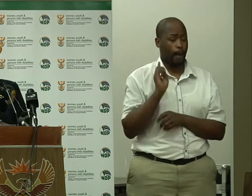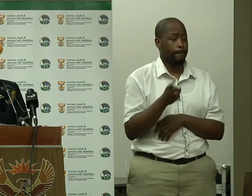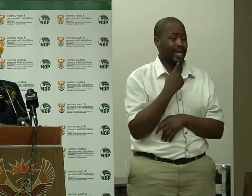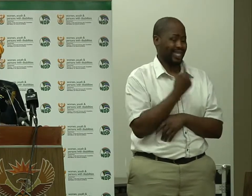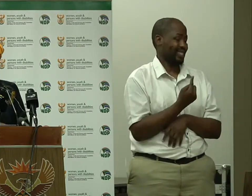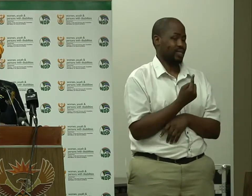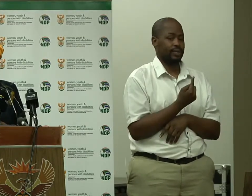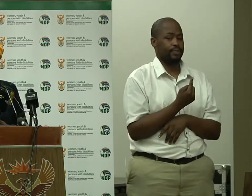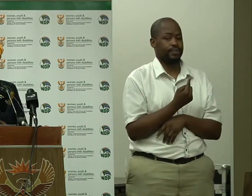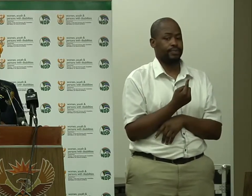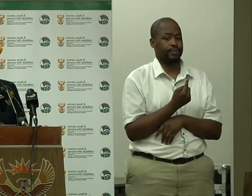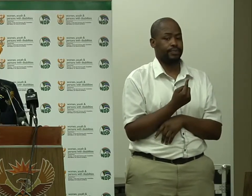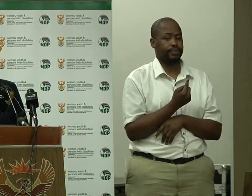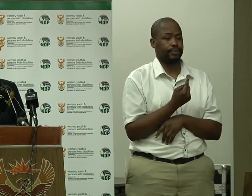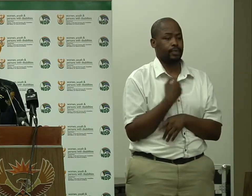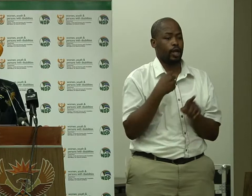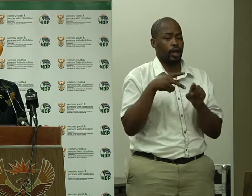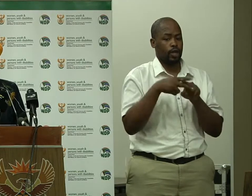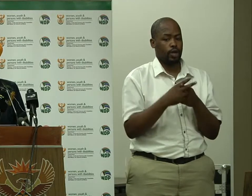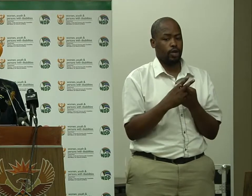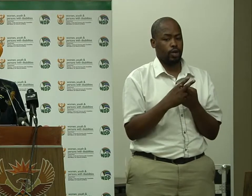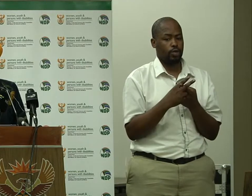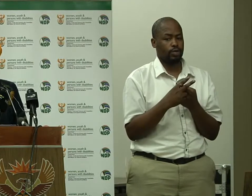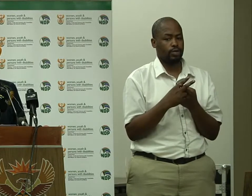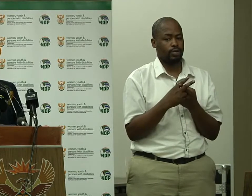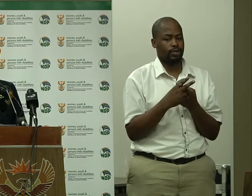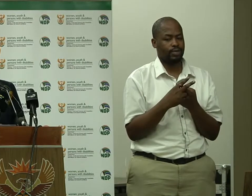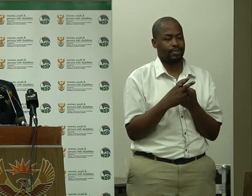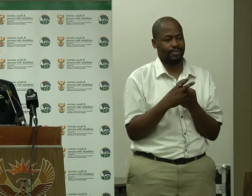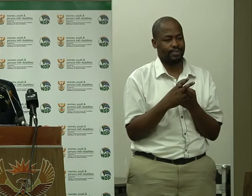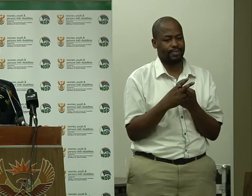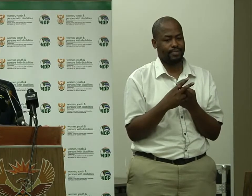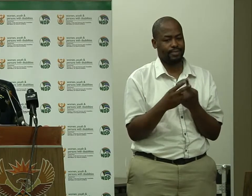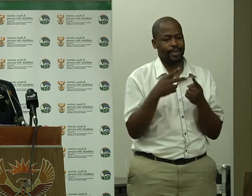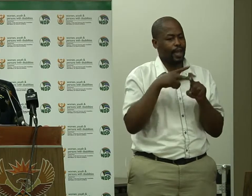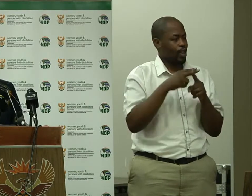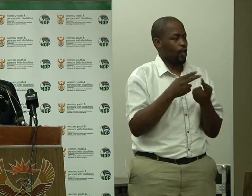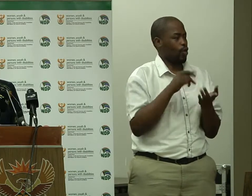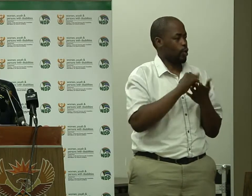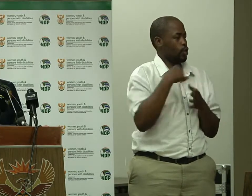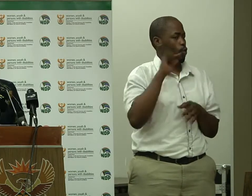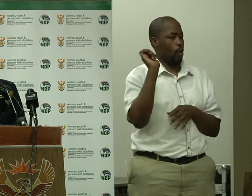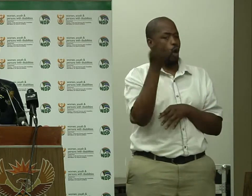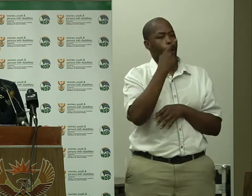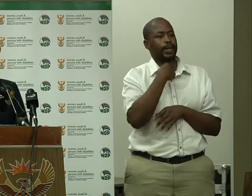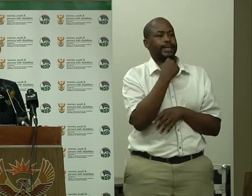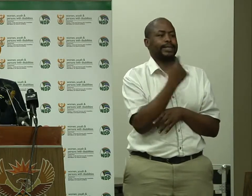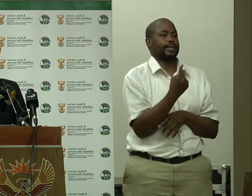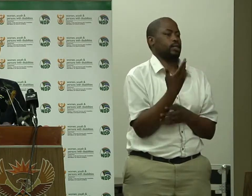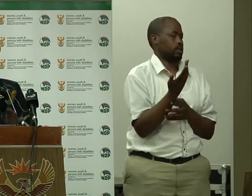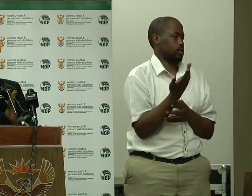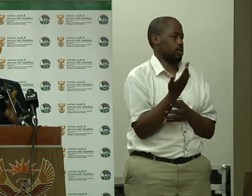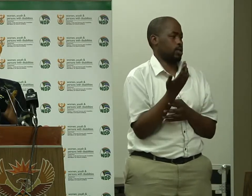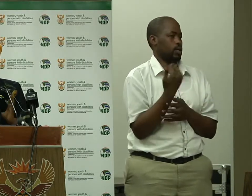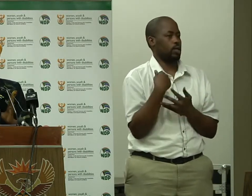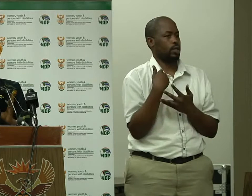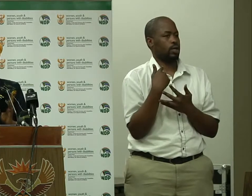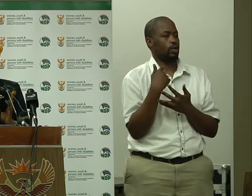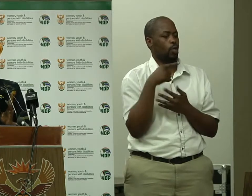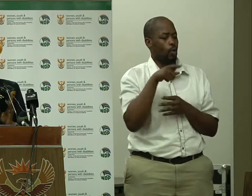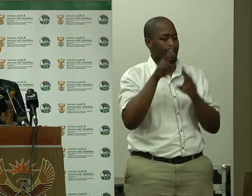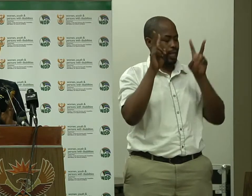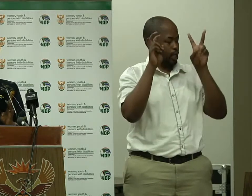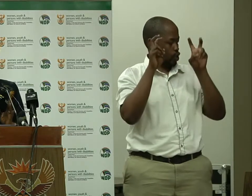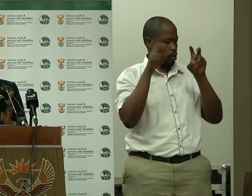say, during the launch of this charter, we just all admitted that while this